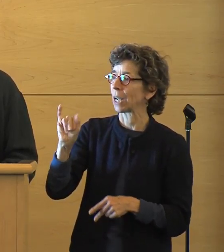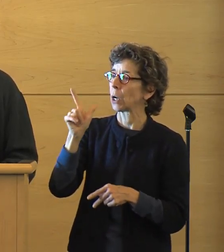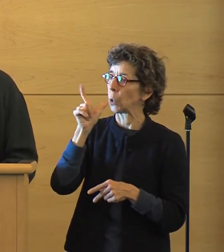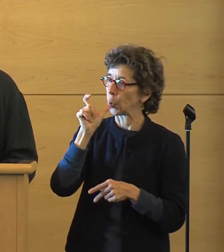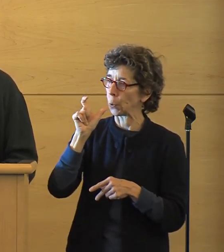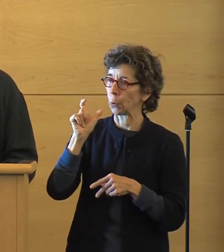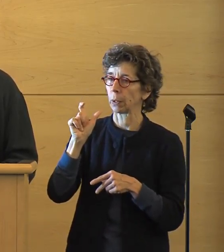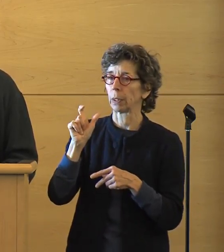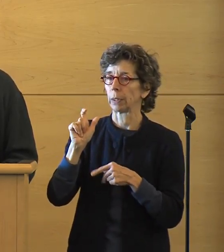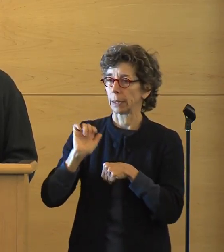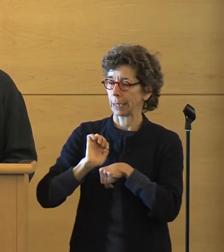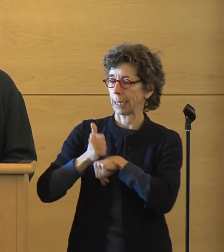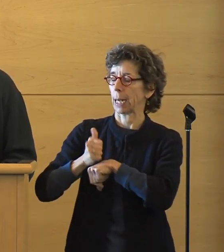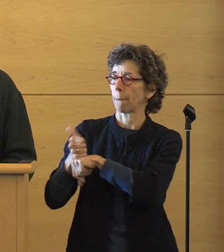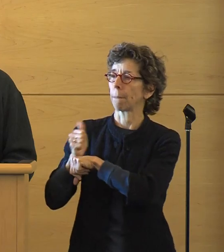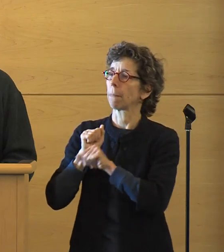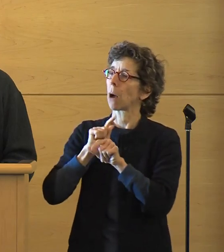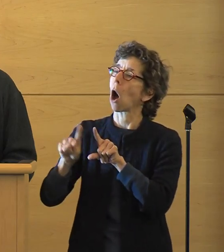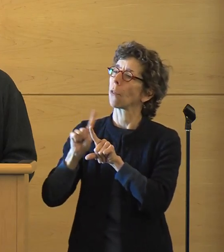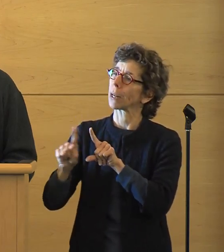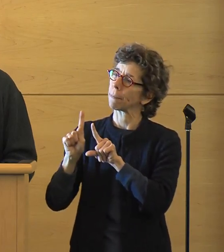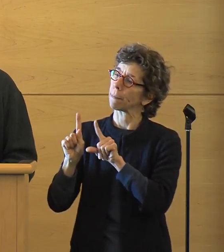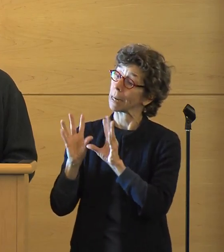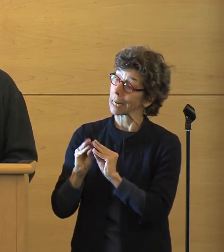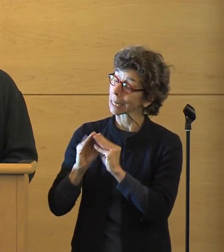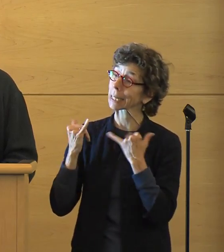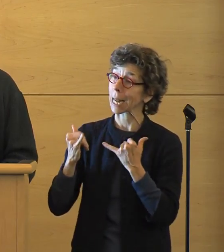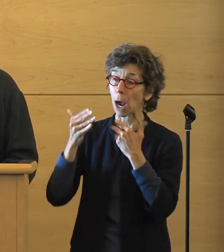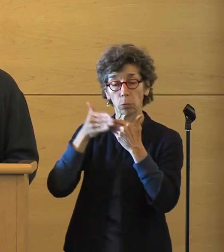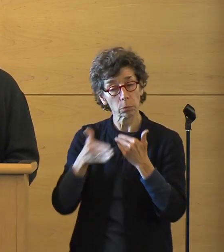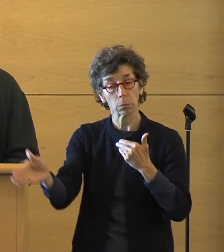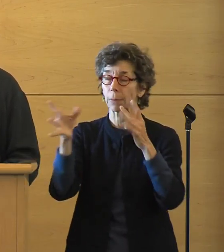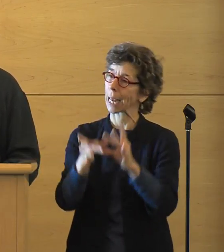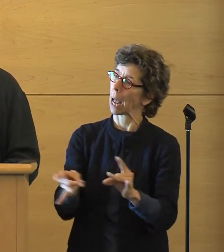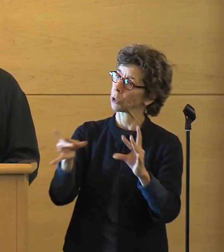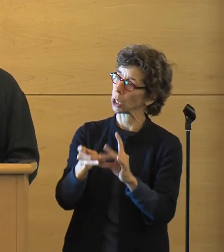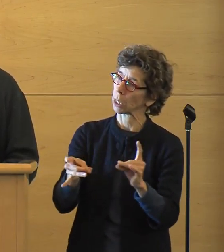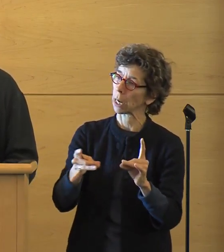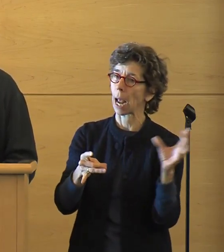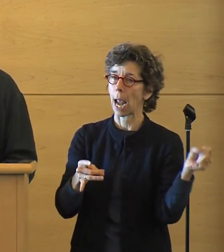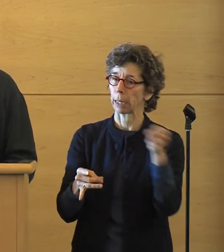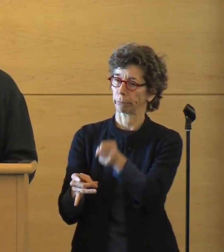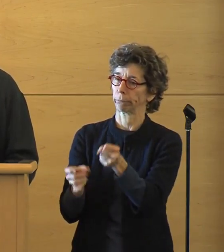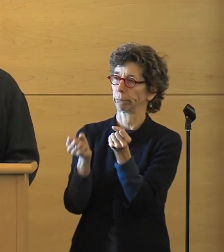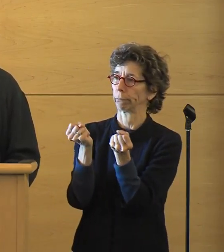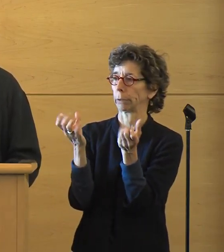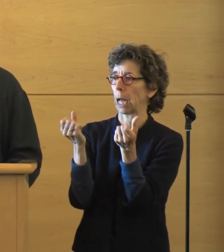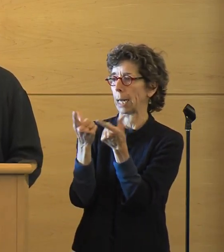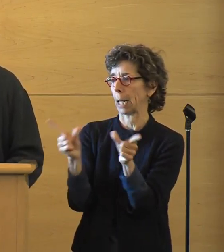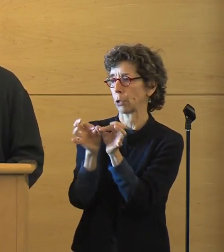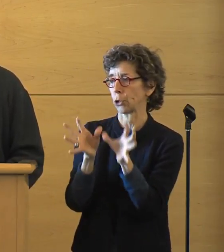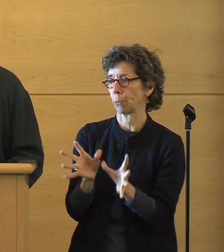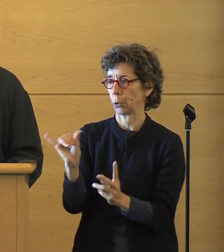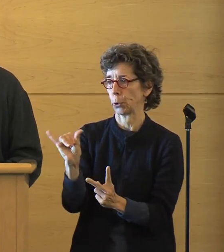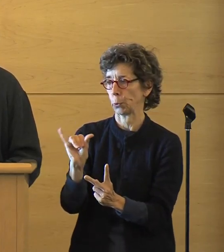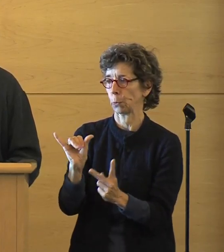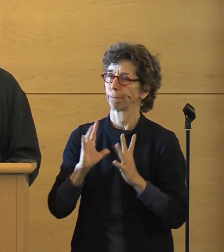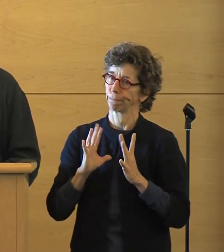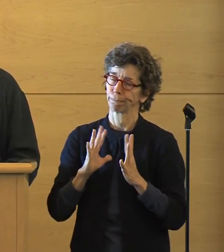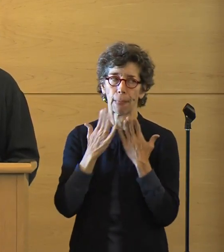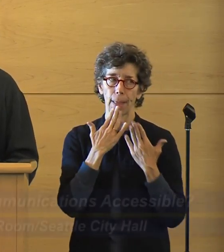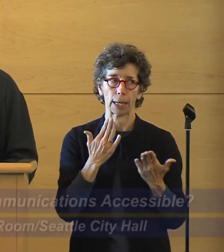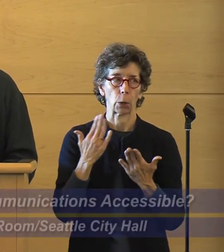you taking having patience in waiting for the microphone to show up. Irene also went above